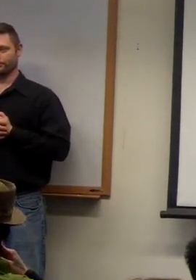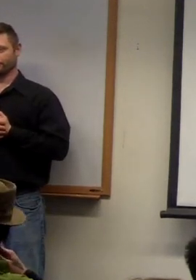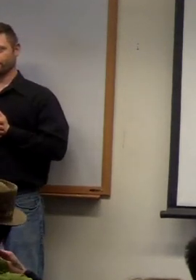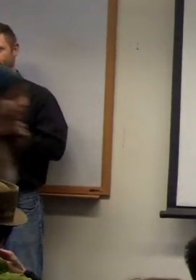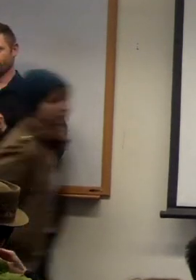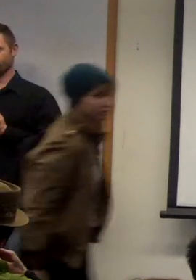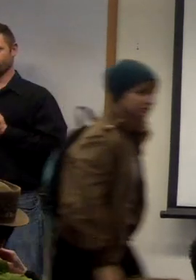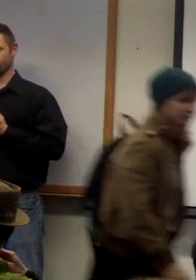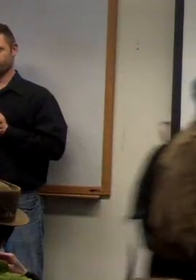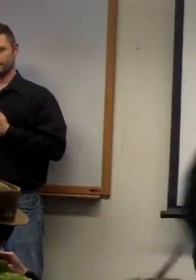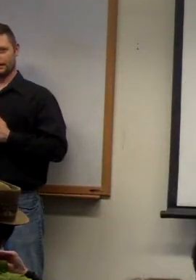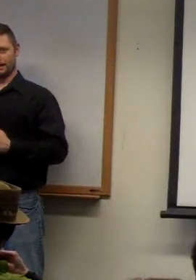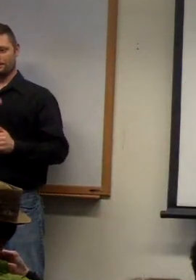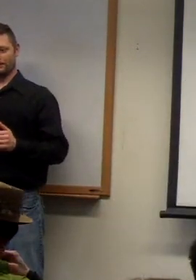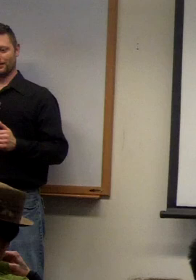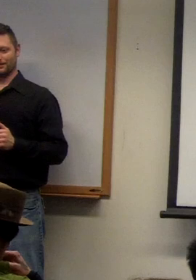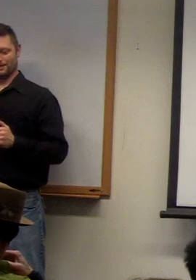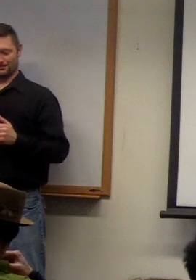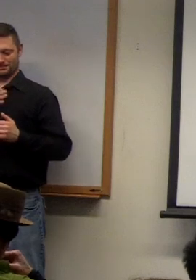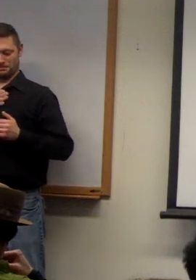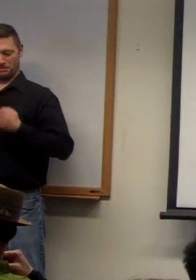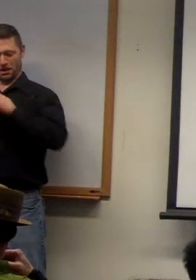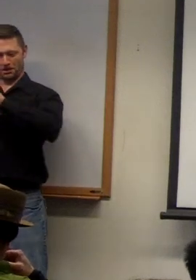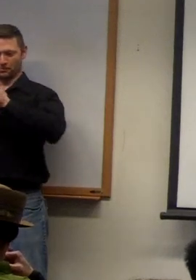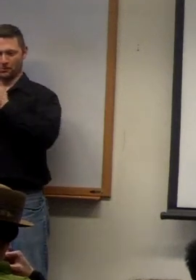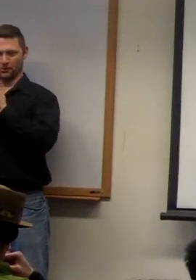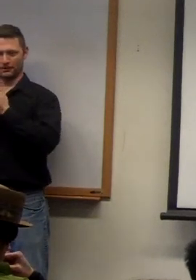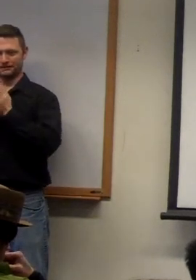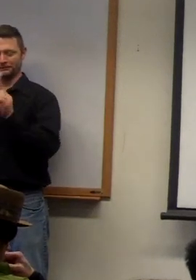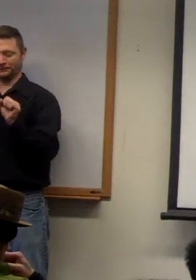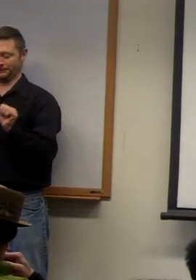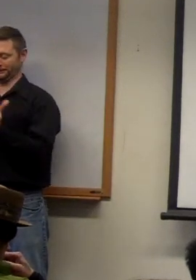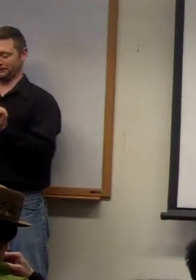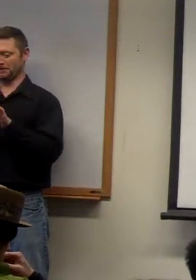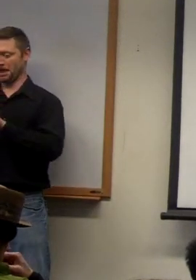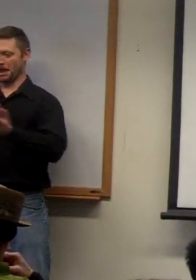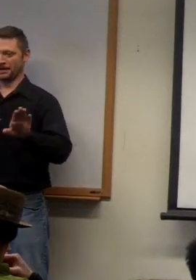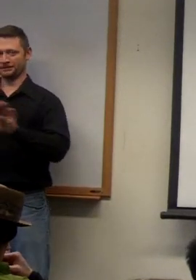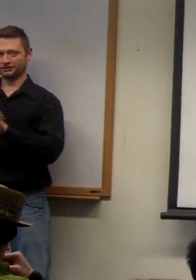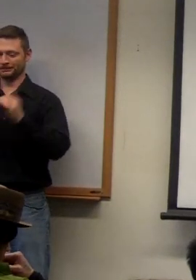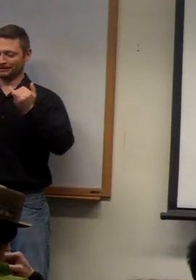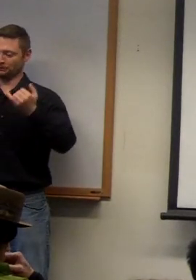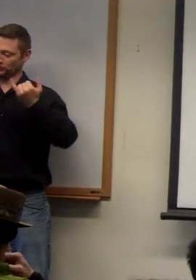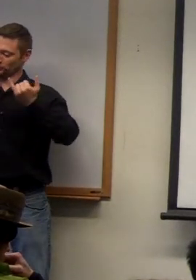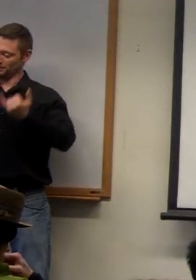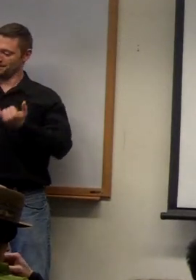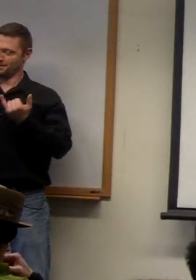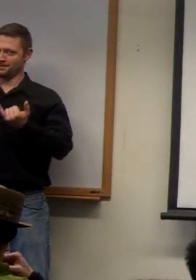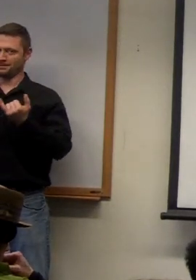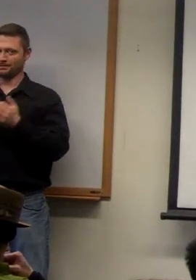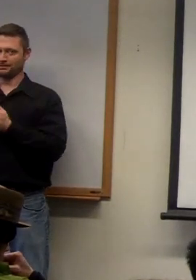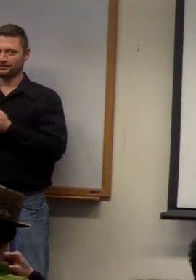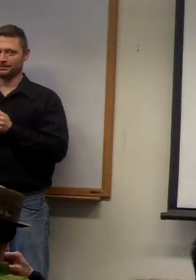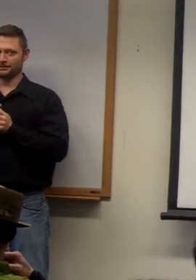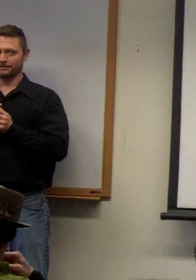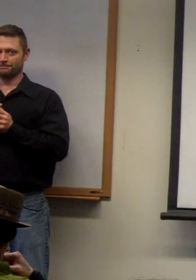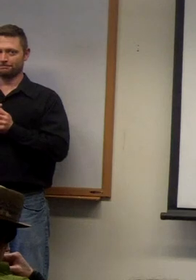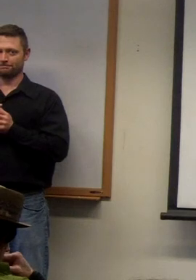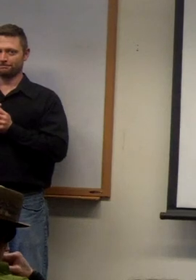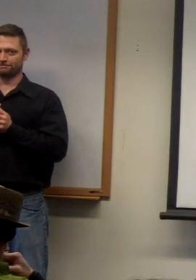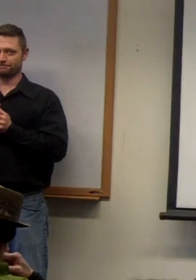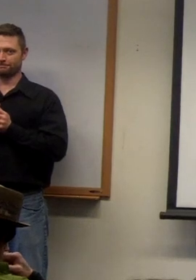I feel like Black people don't do enough of that. We can't even, yes, we want white people out of our way,